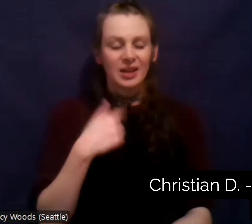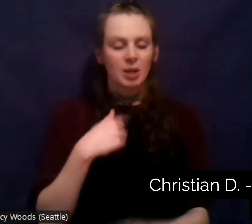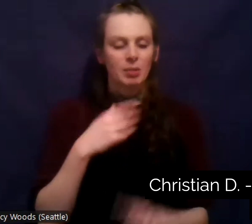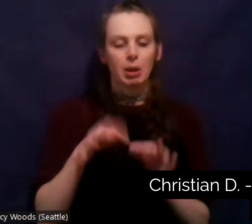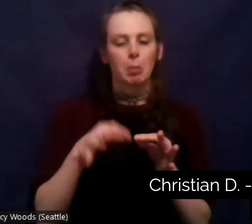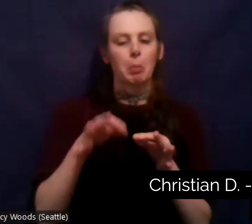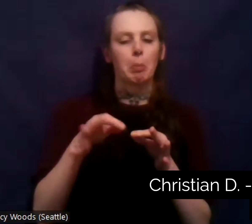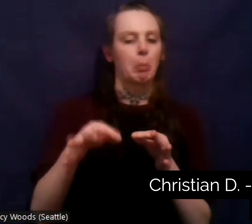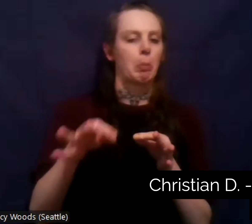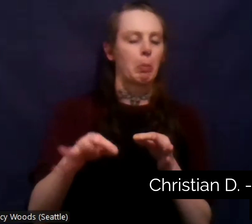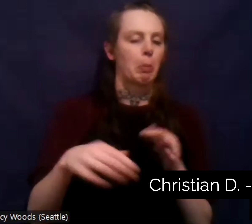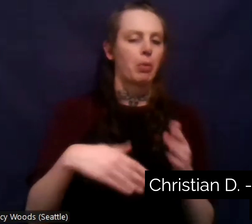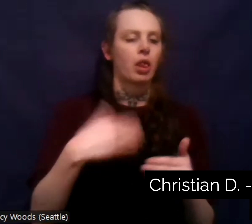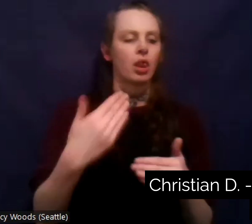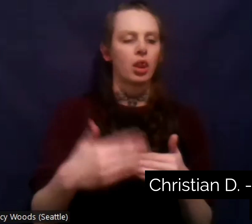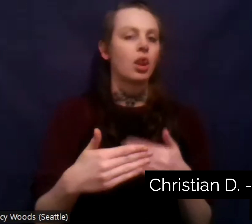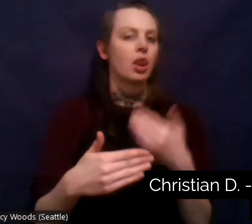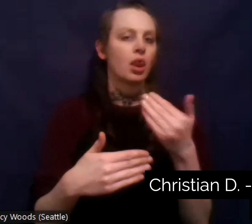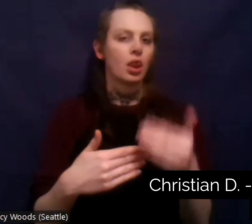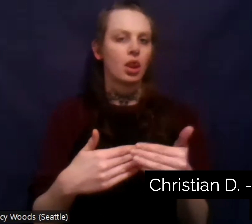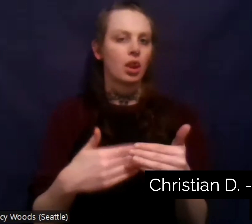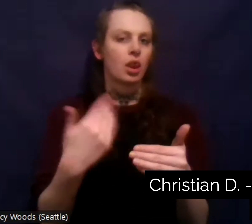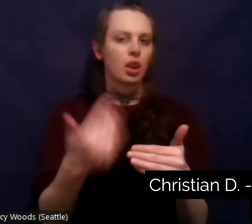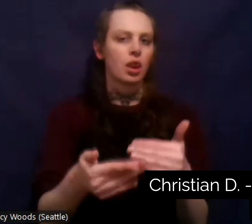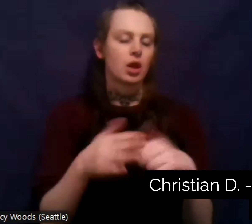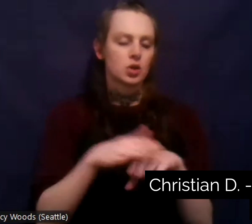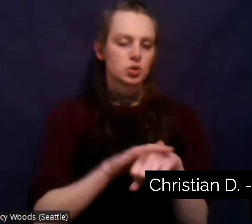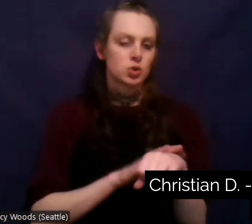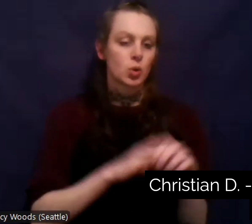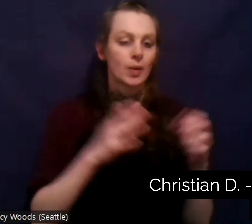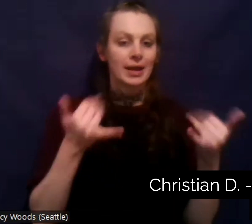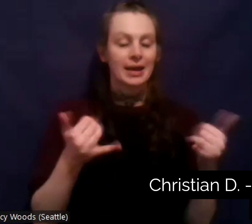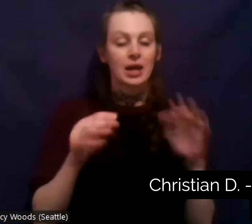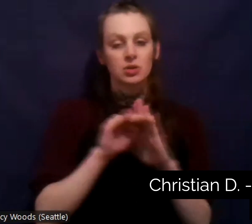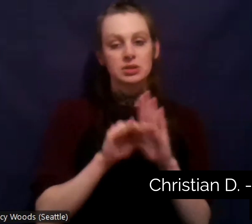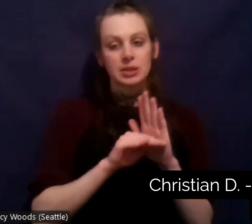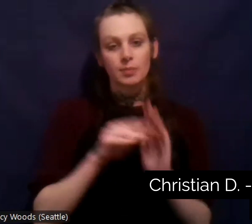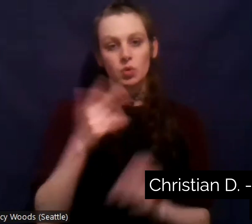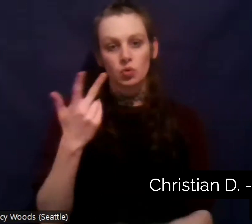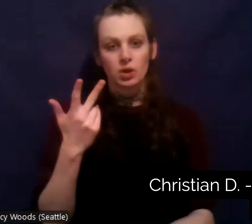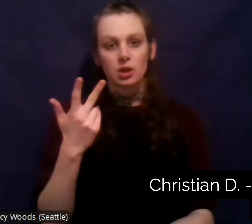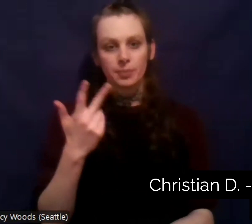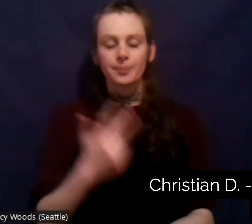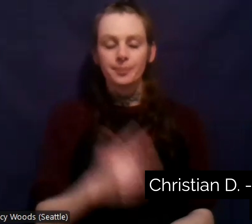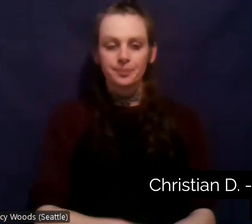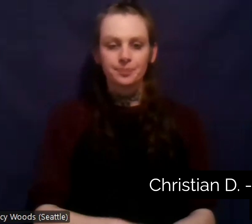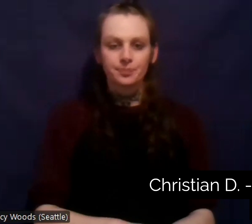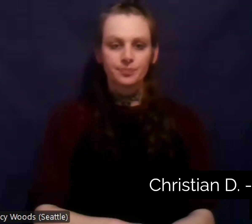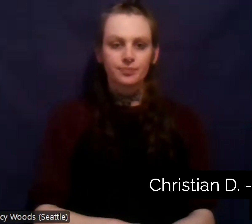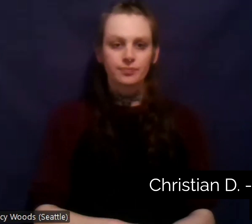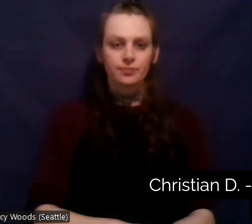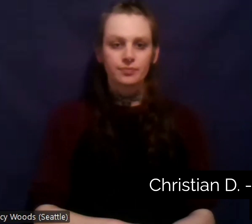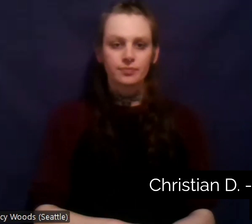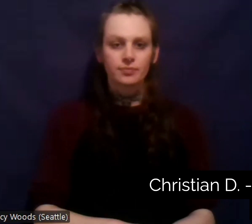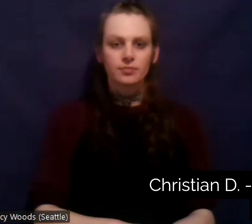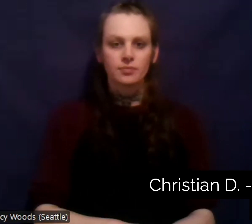to take it slow on my steps. Currently I'm on step 3, and